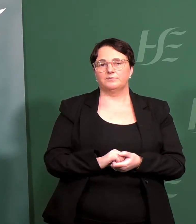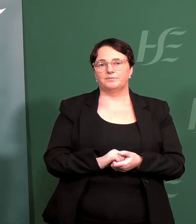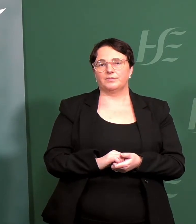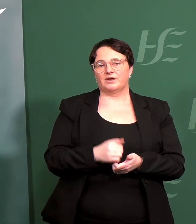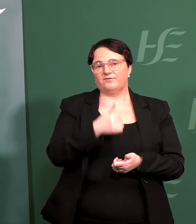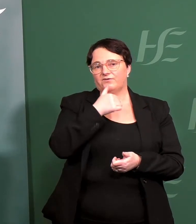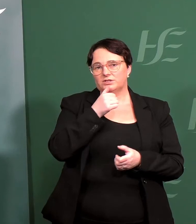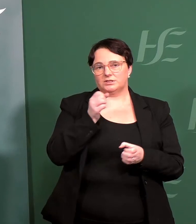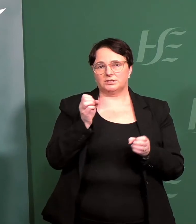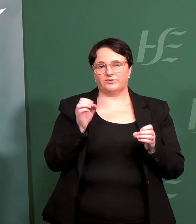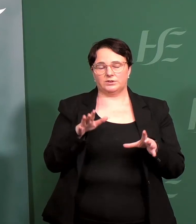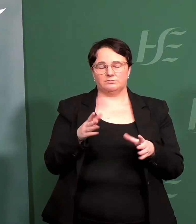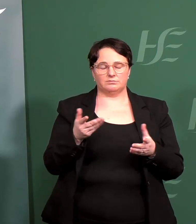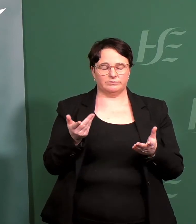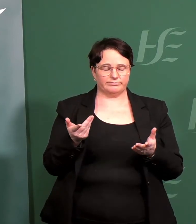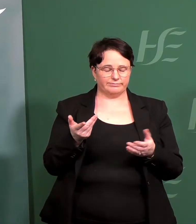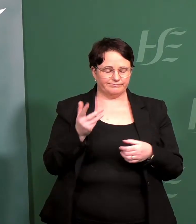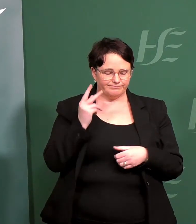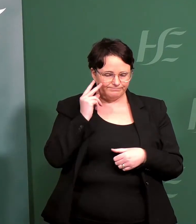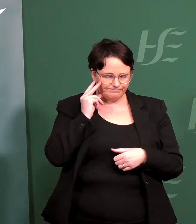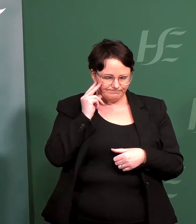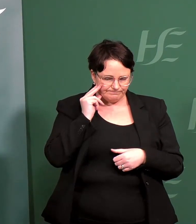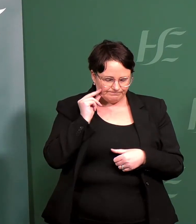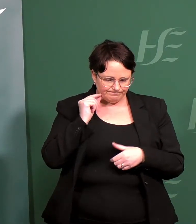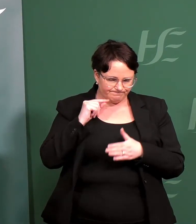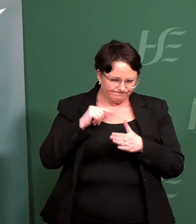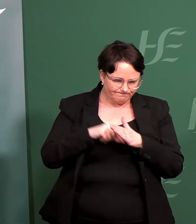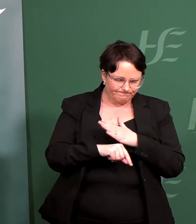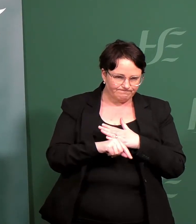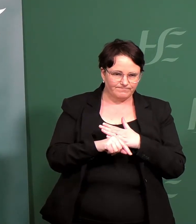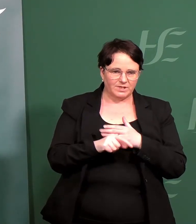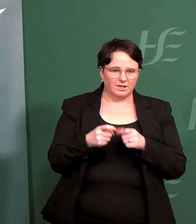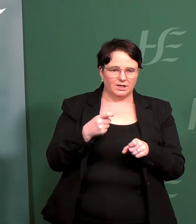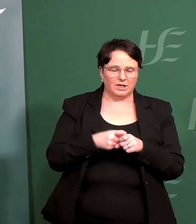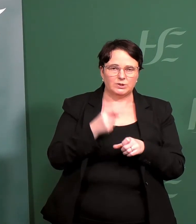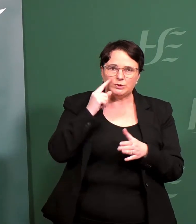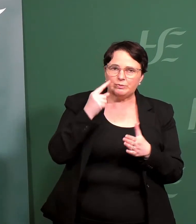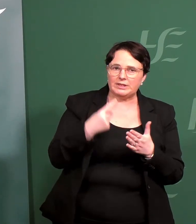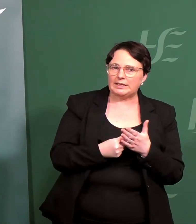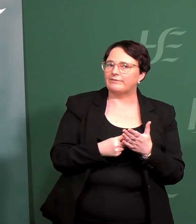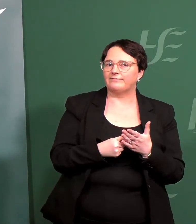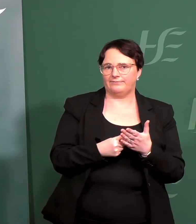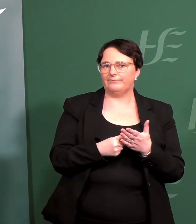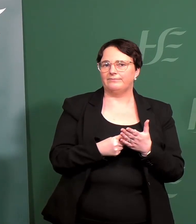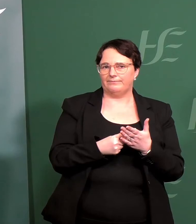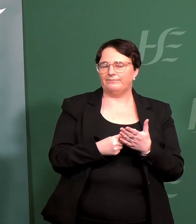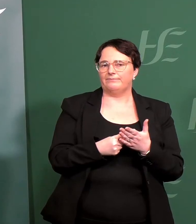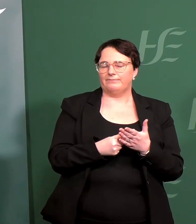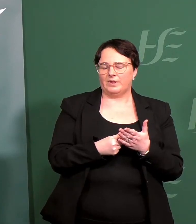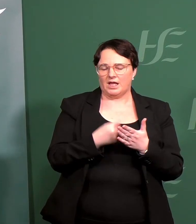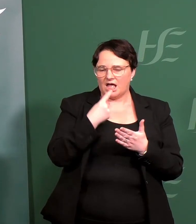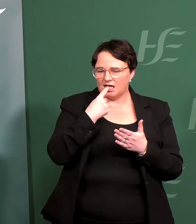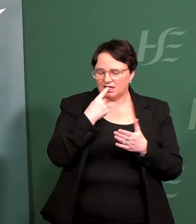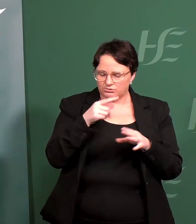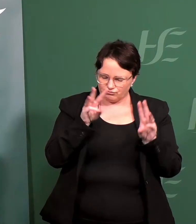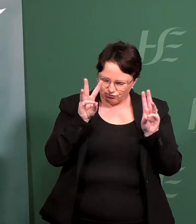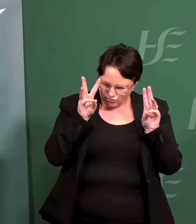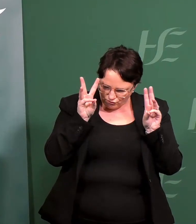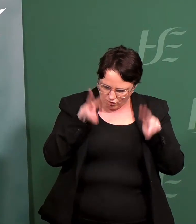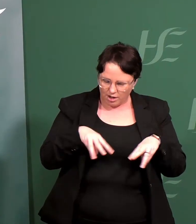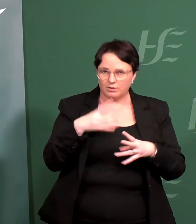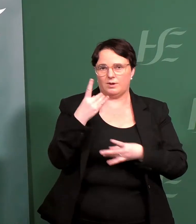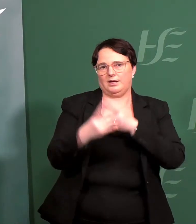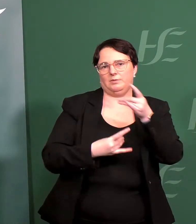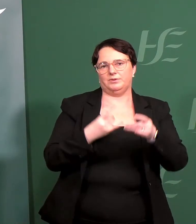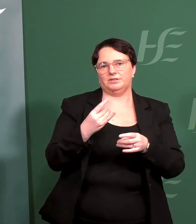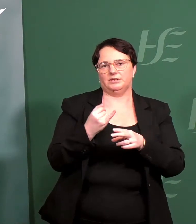the obvious, it is deeply regrettable, beyond comprehension in many points actually, and just so wrong what happened in relation to the